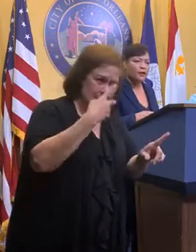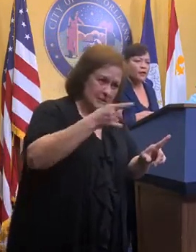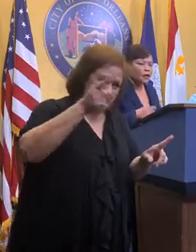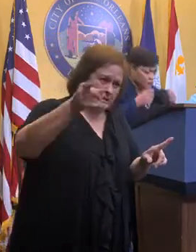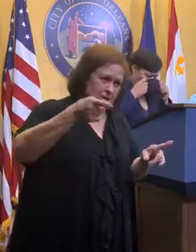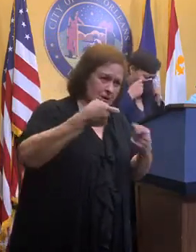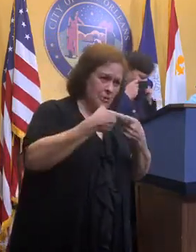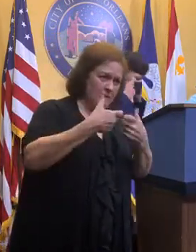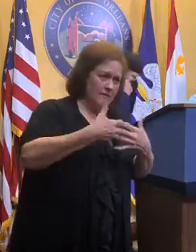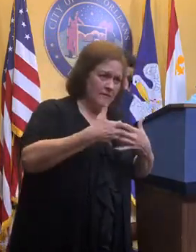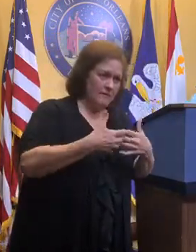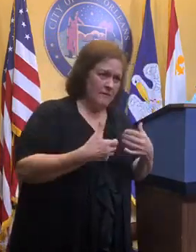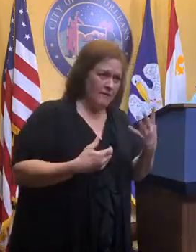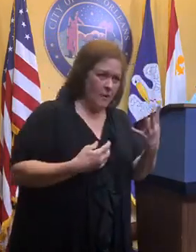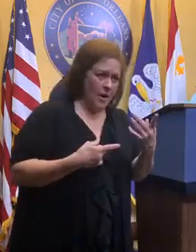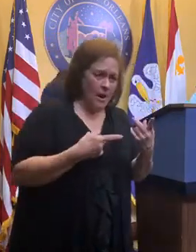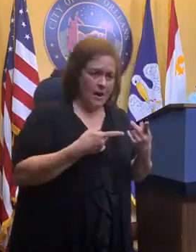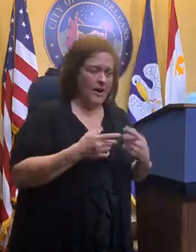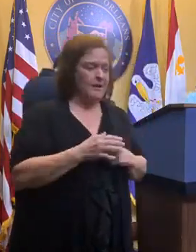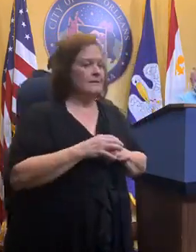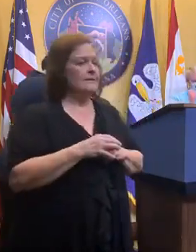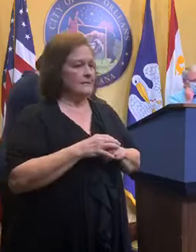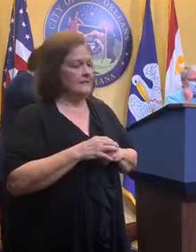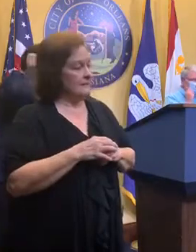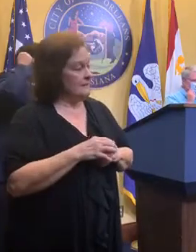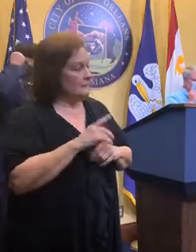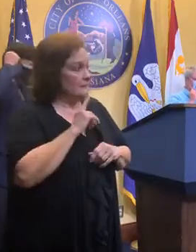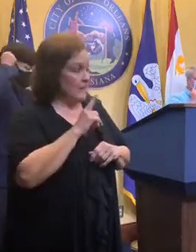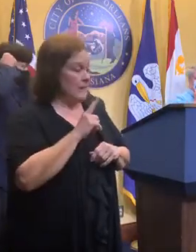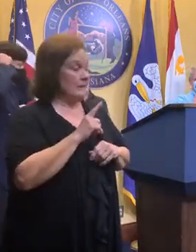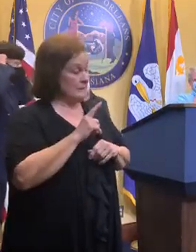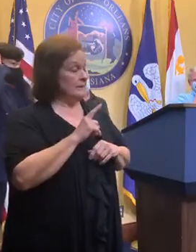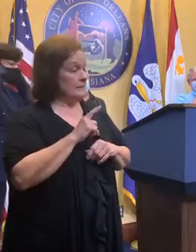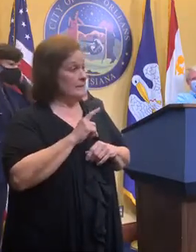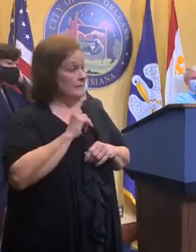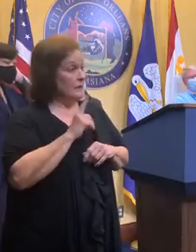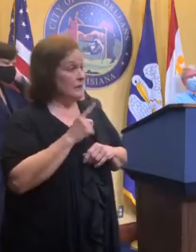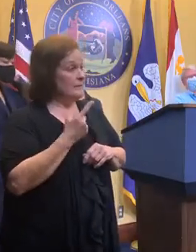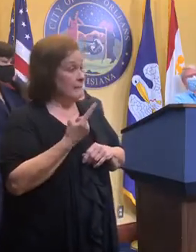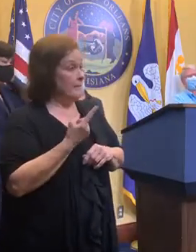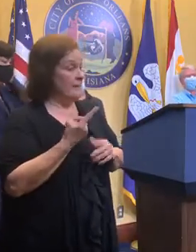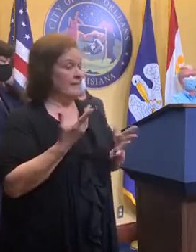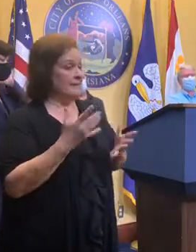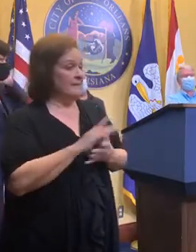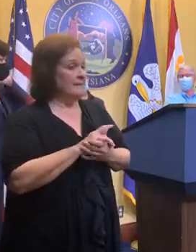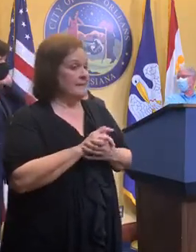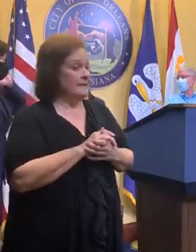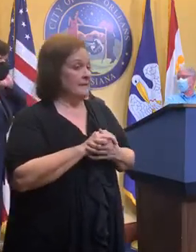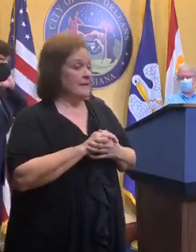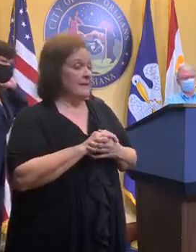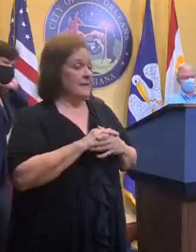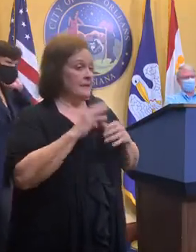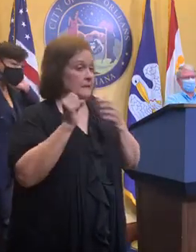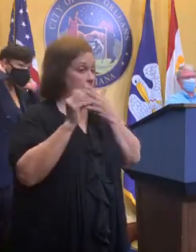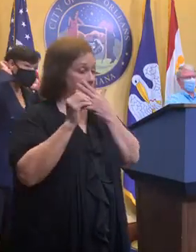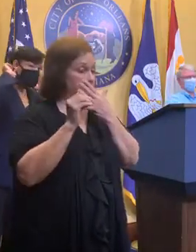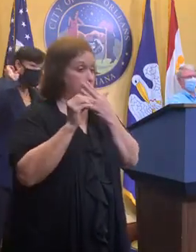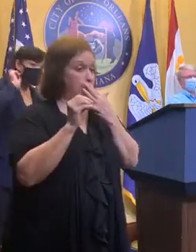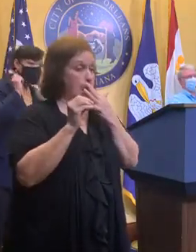I have. Okay, good. It's something. No, it is, but no.